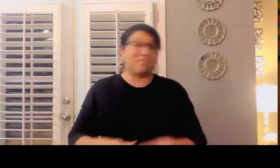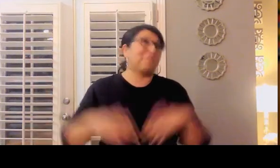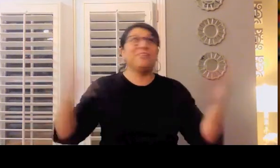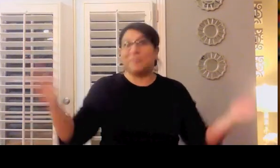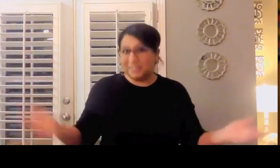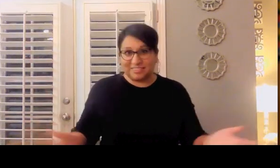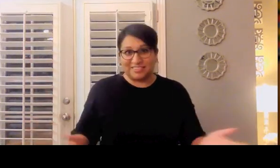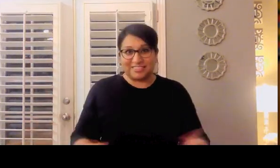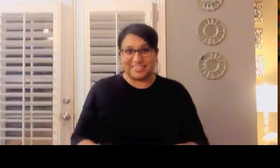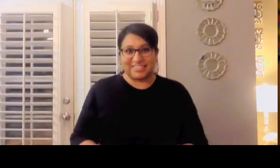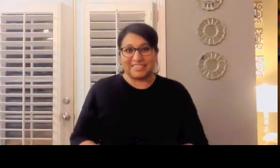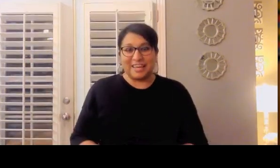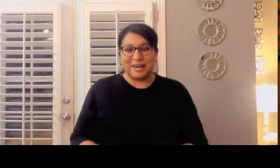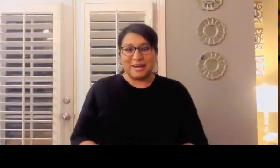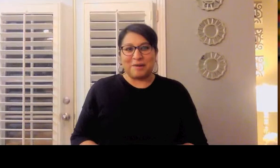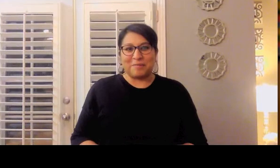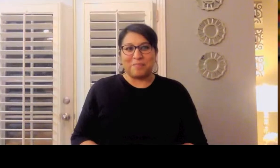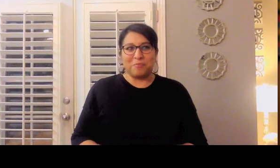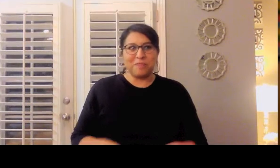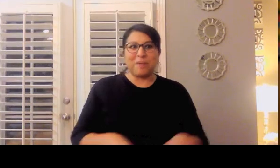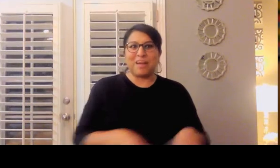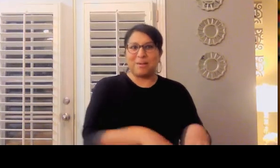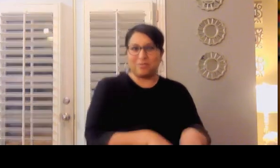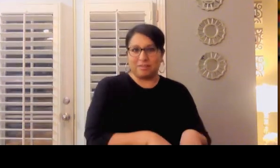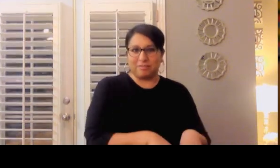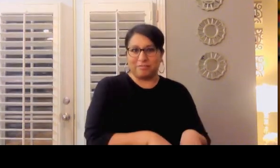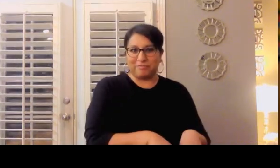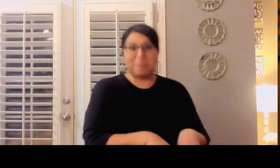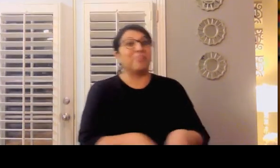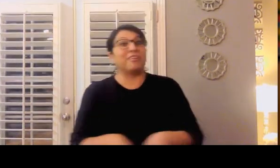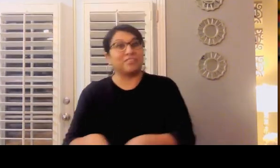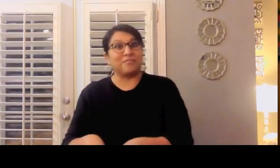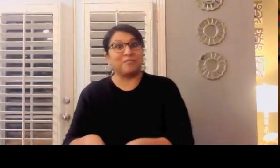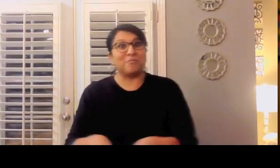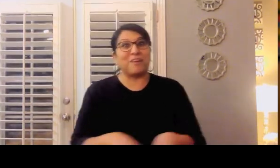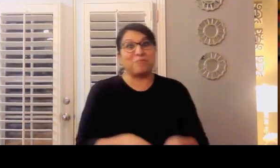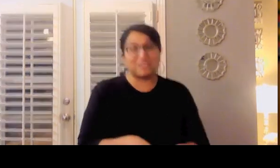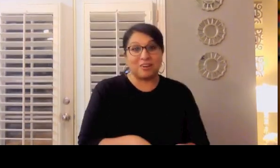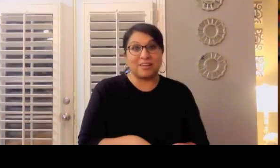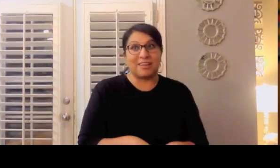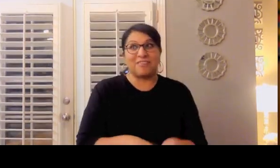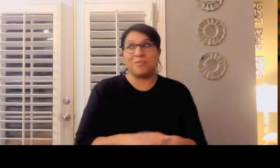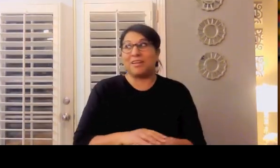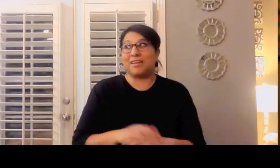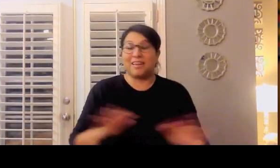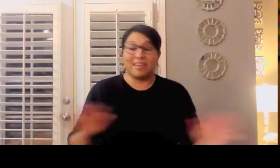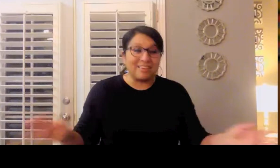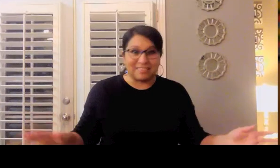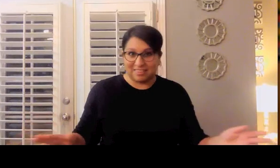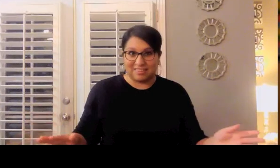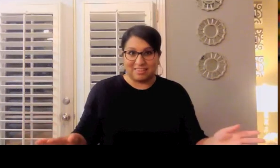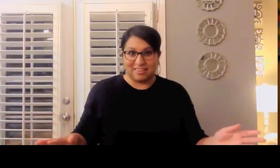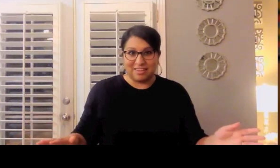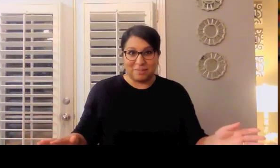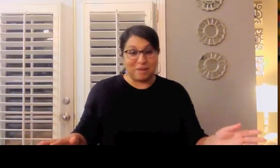and throwing away a ton of cookies. I'm really proud of my progression from where I first started, not knowing